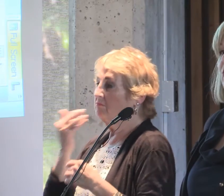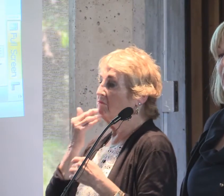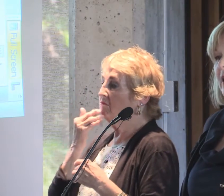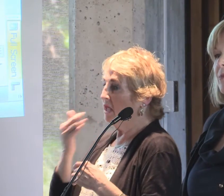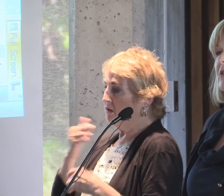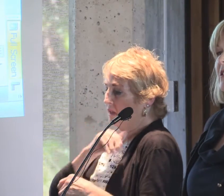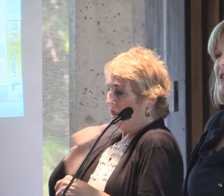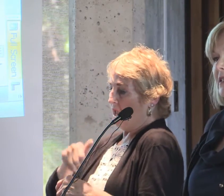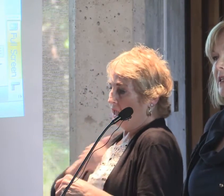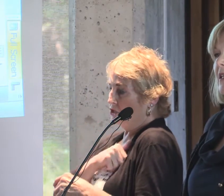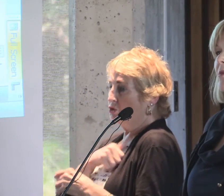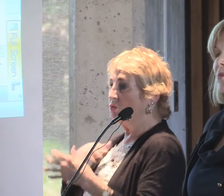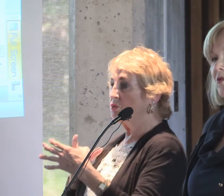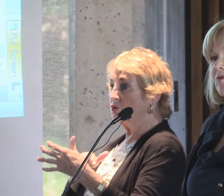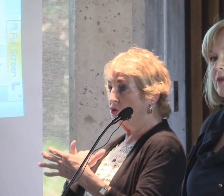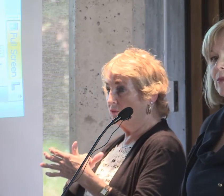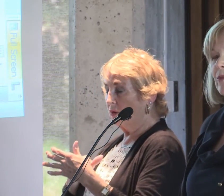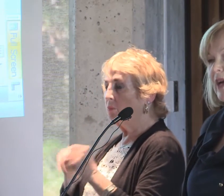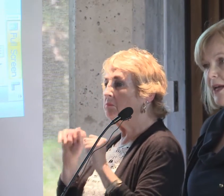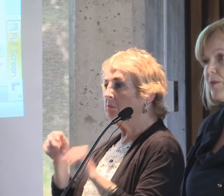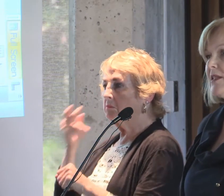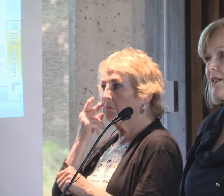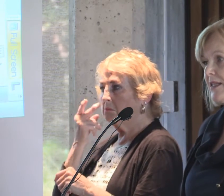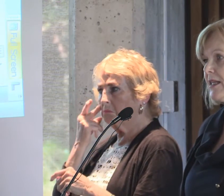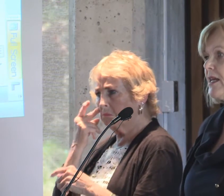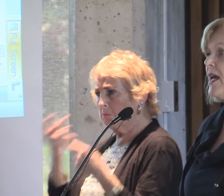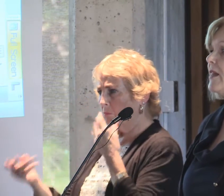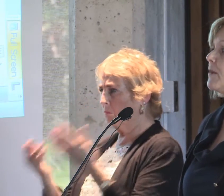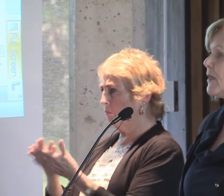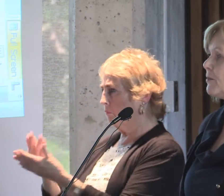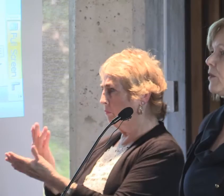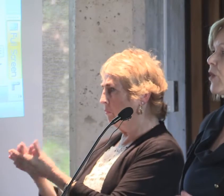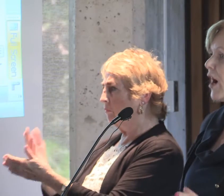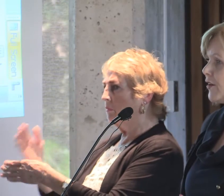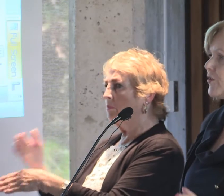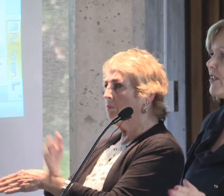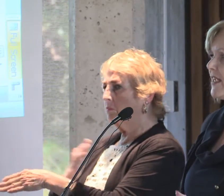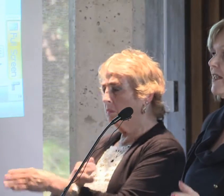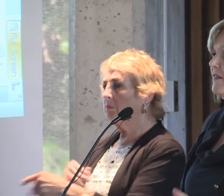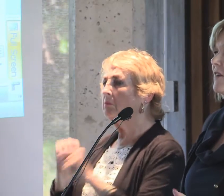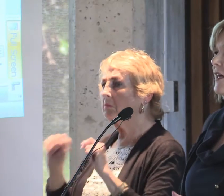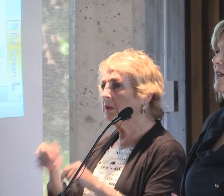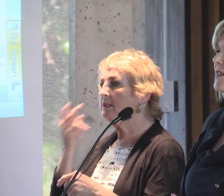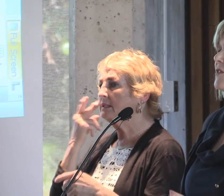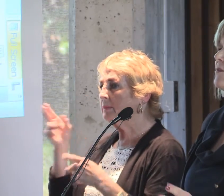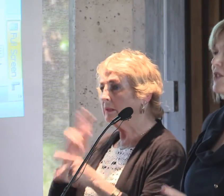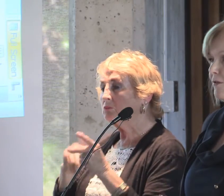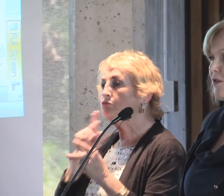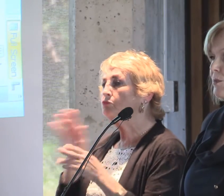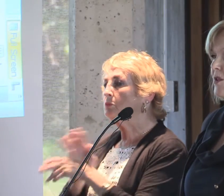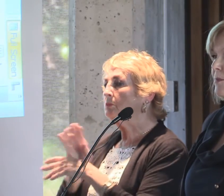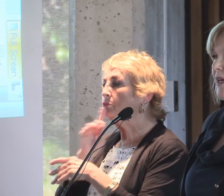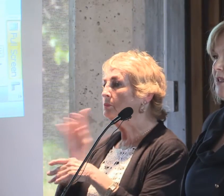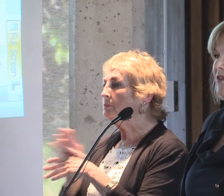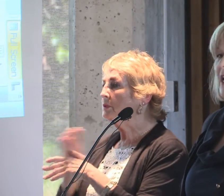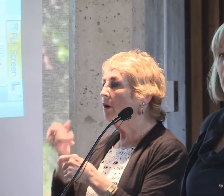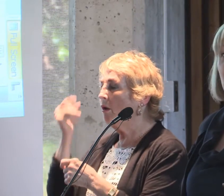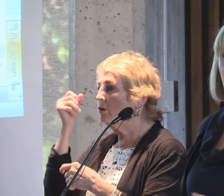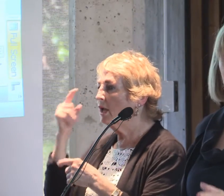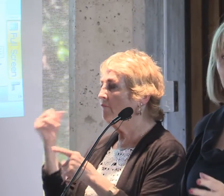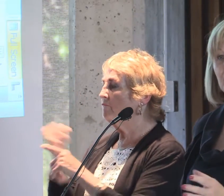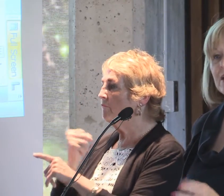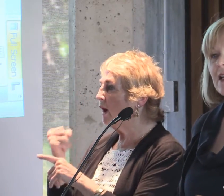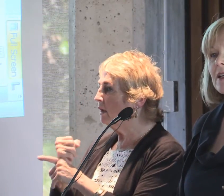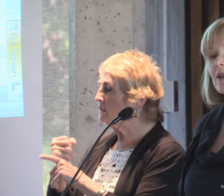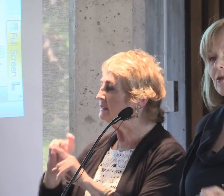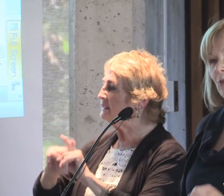survey, we were able to see improvement. We were able to see that people were understanding violence from different perspectives now